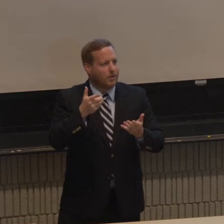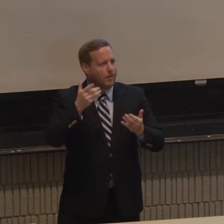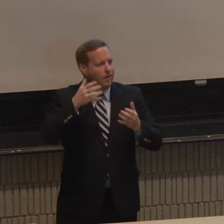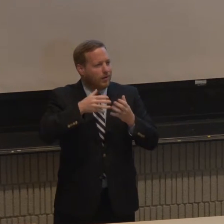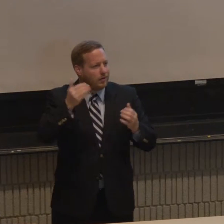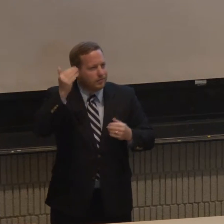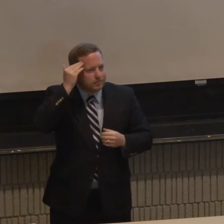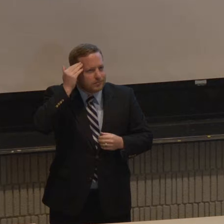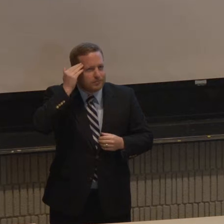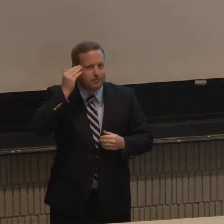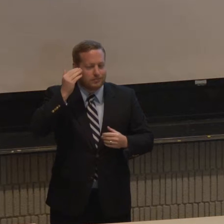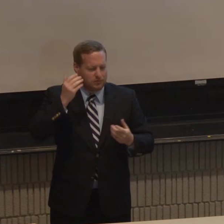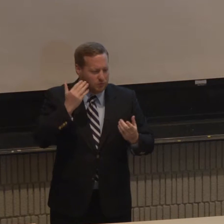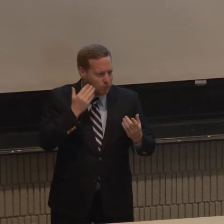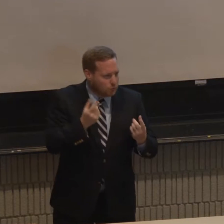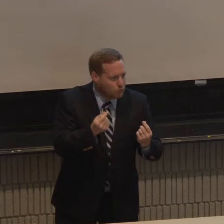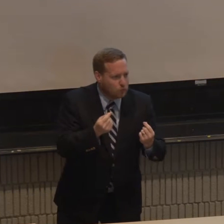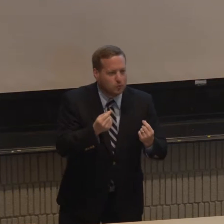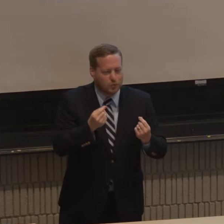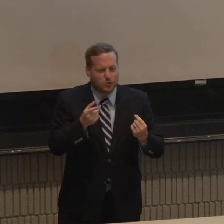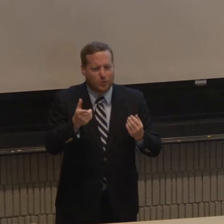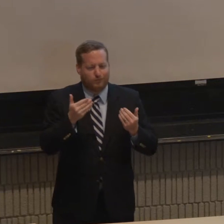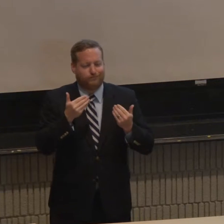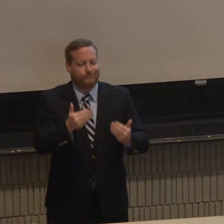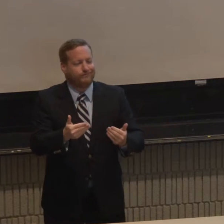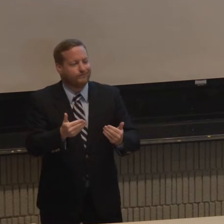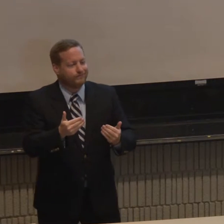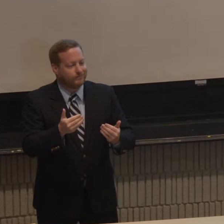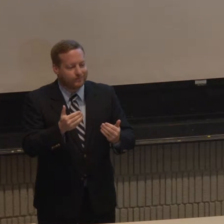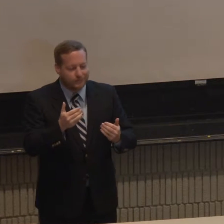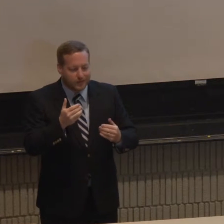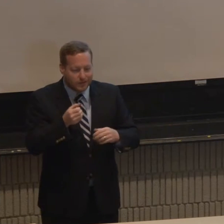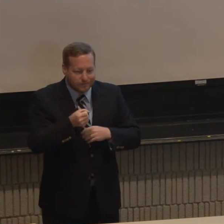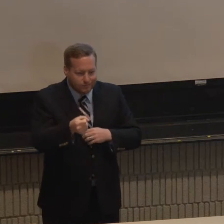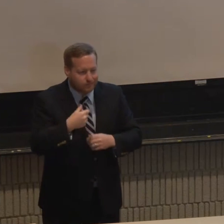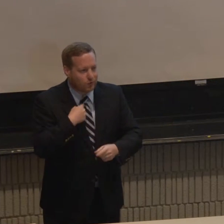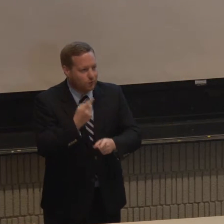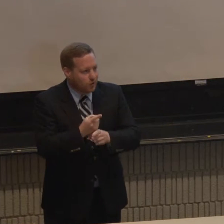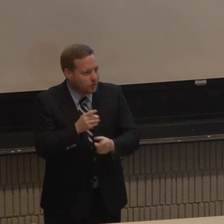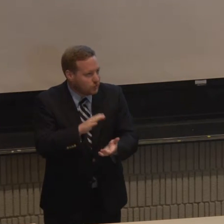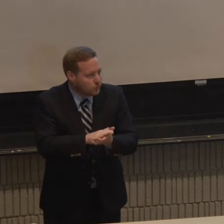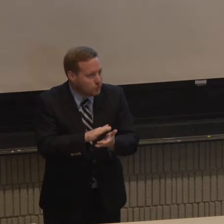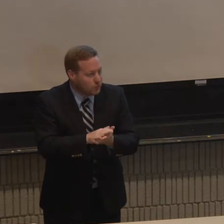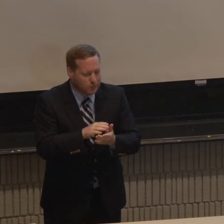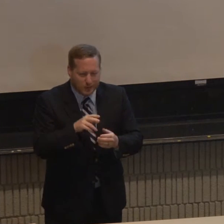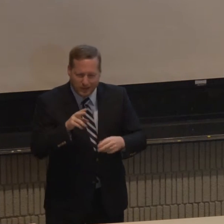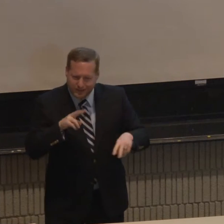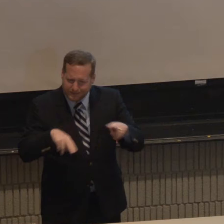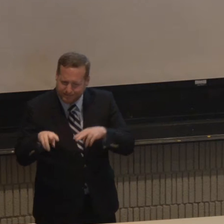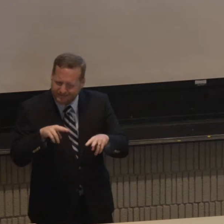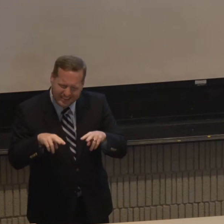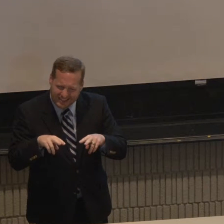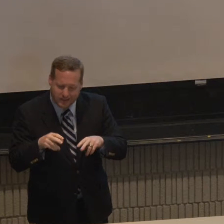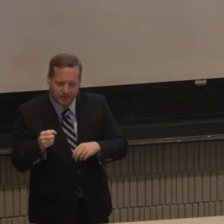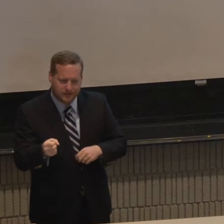So interestingly, my parents' different experiences brought me to a whole other